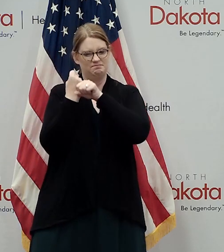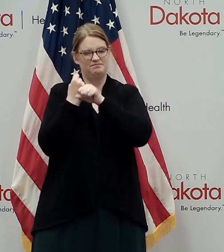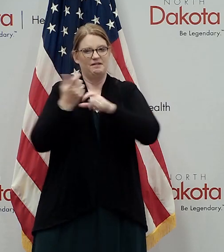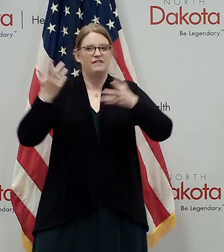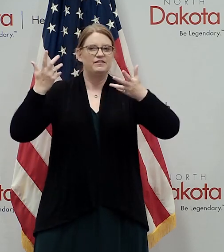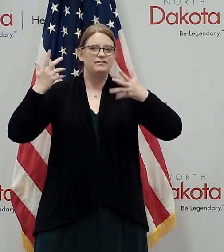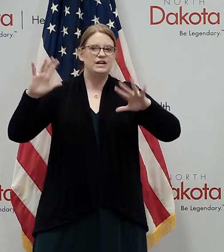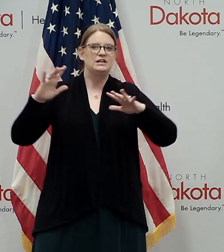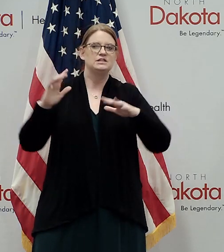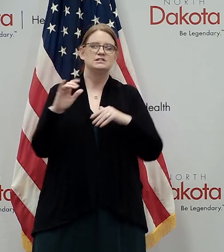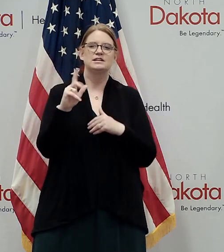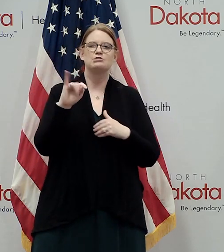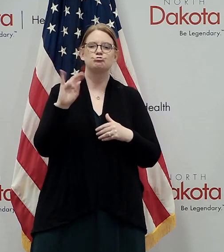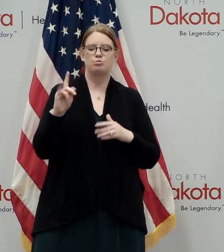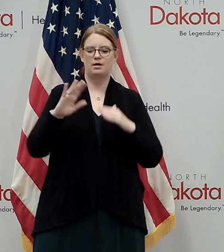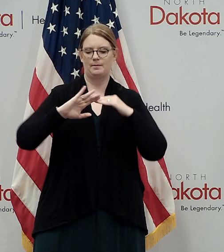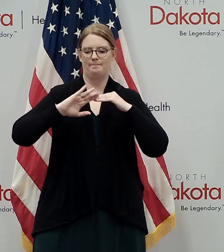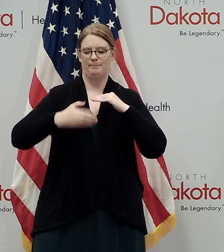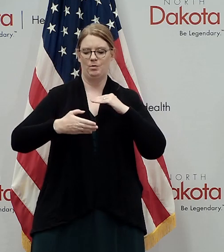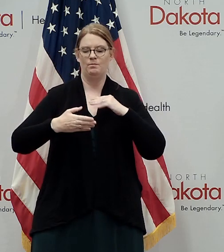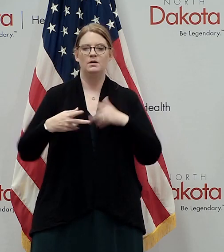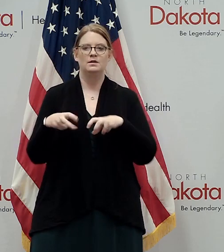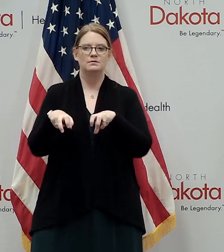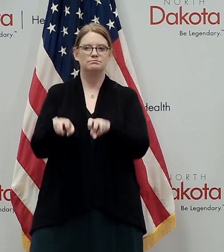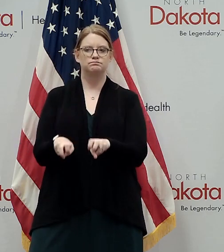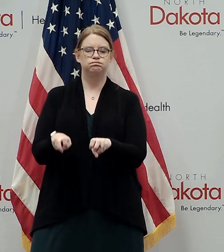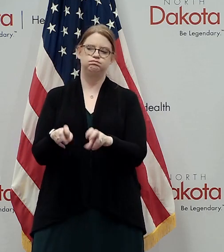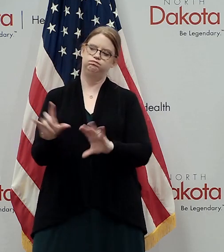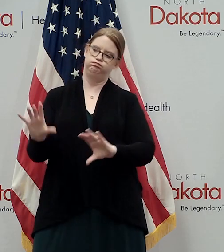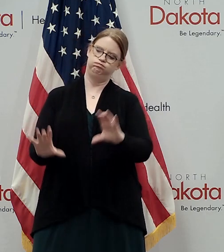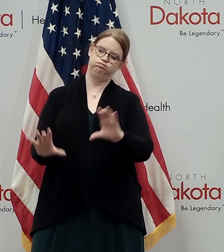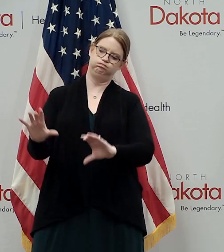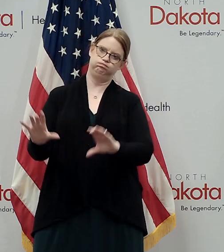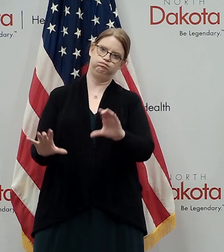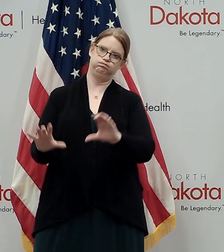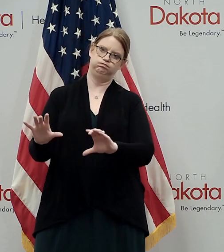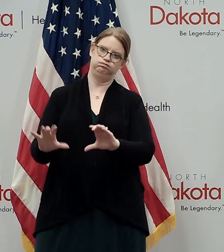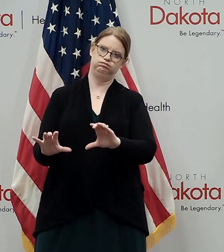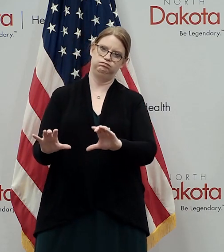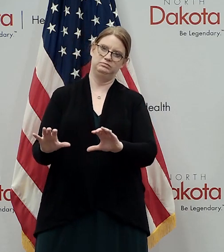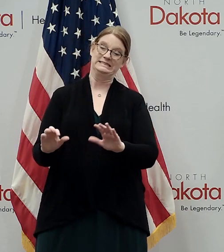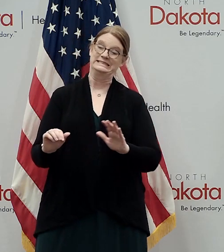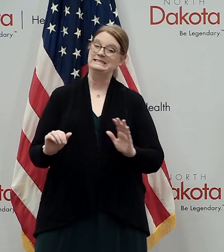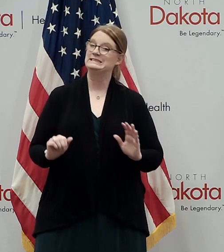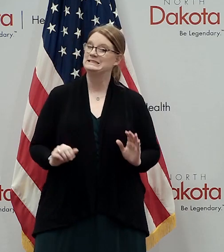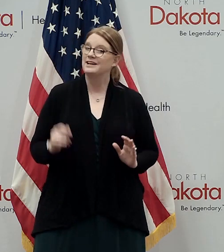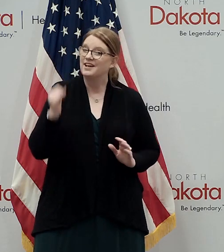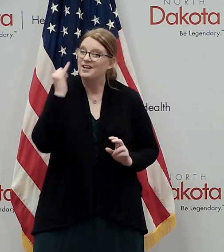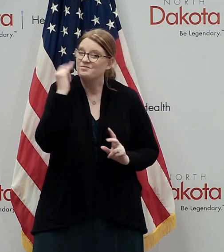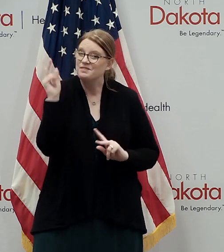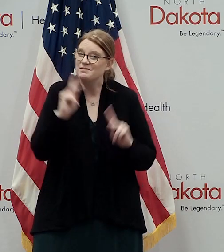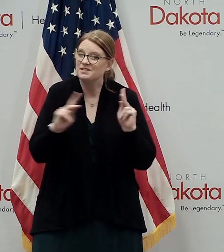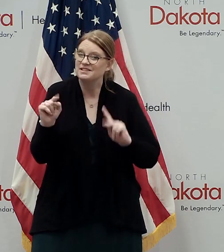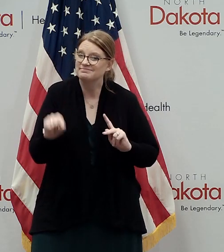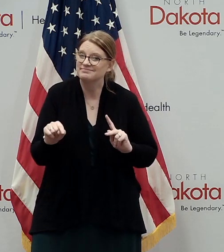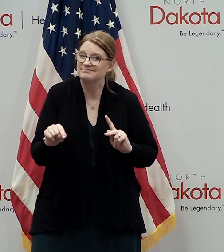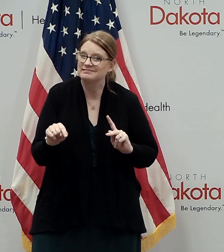doubleheader with a group of your best buds. But it is again, if people are doing that, let's make sure that